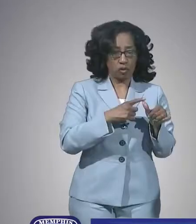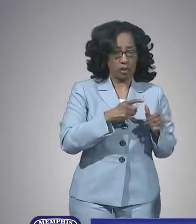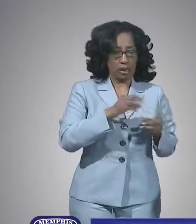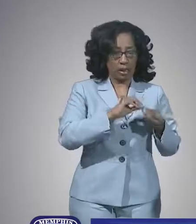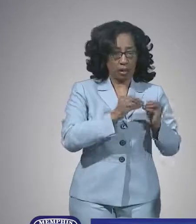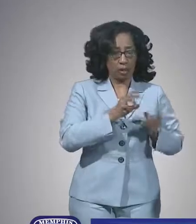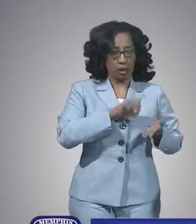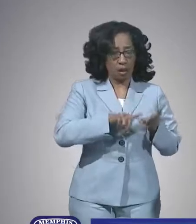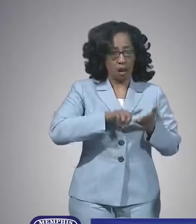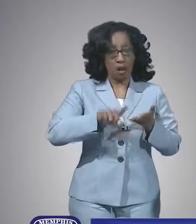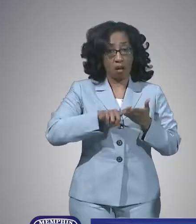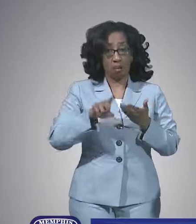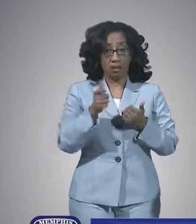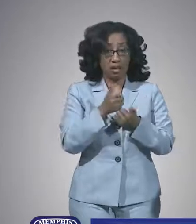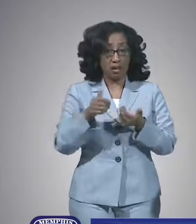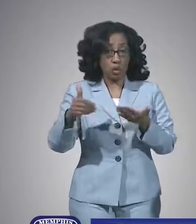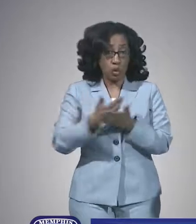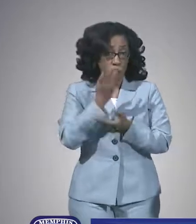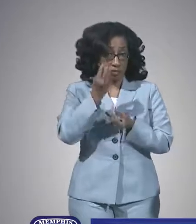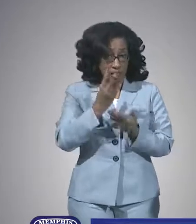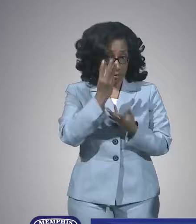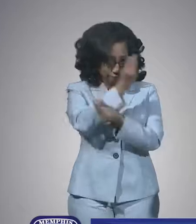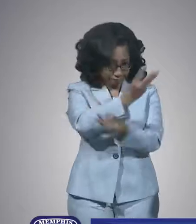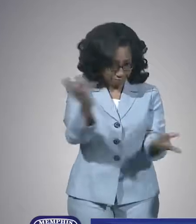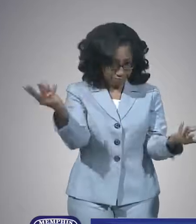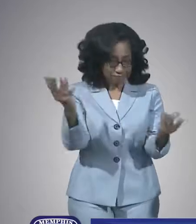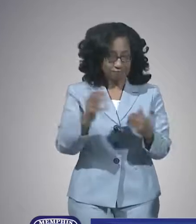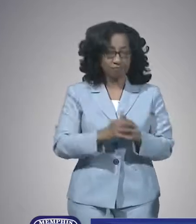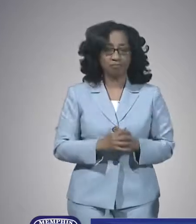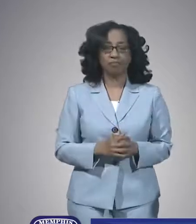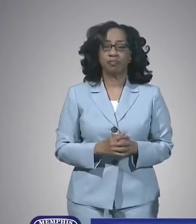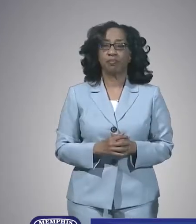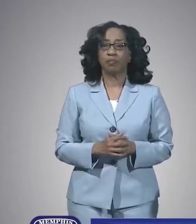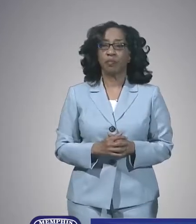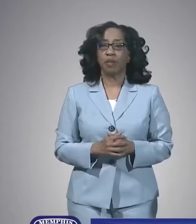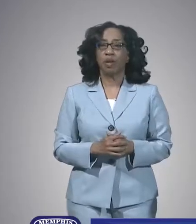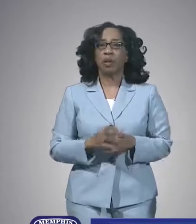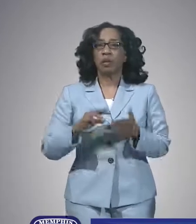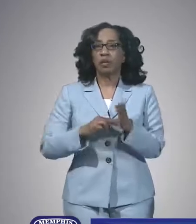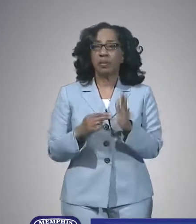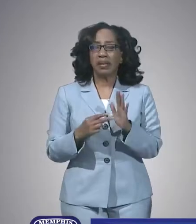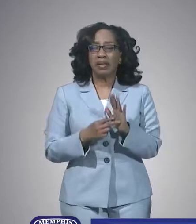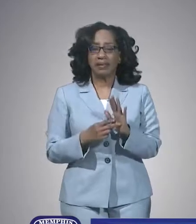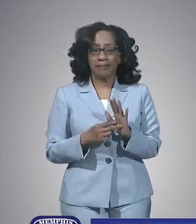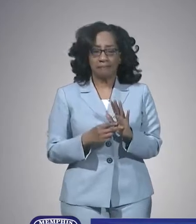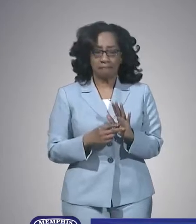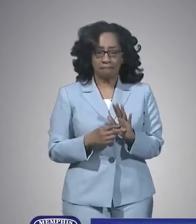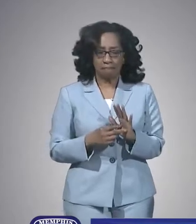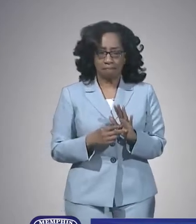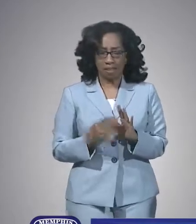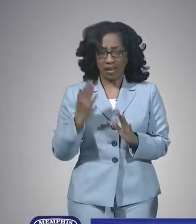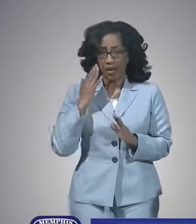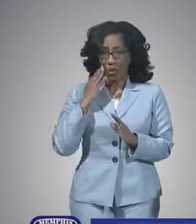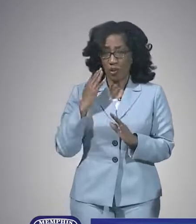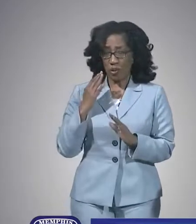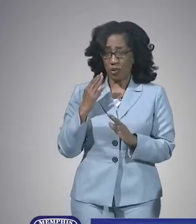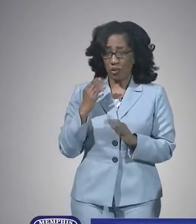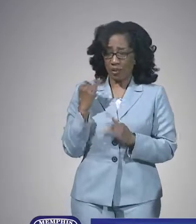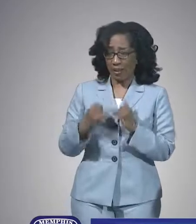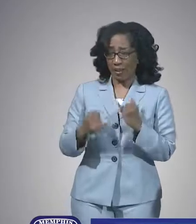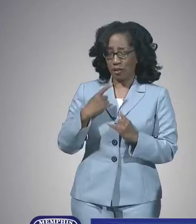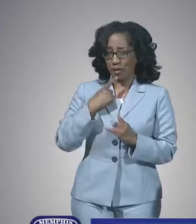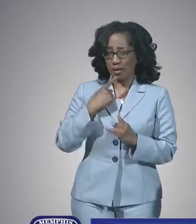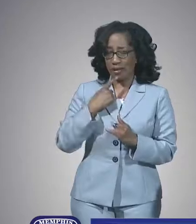I'll be sure to bring it back to this forum. So are you, I mean, I know that the last thing that you all said was,